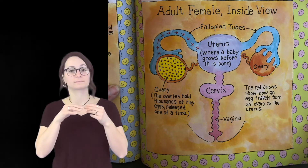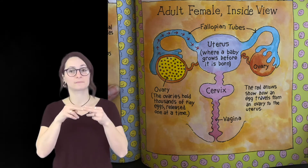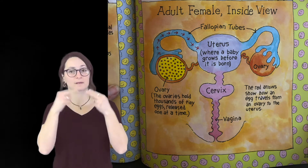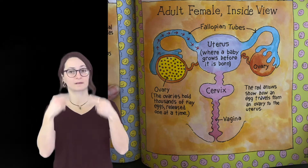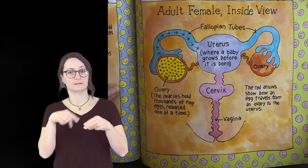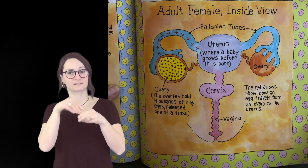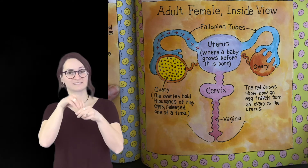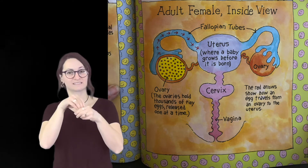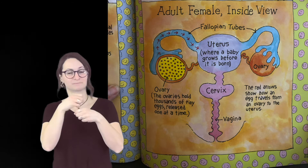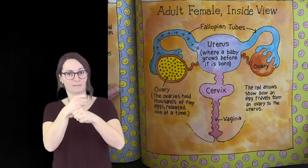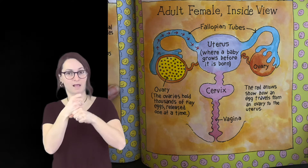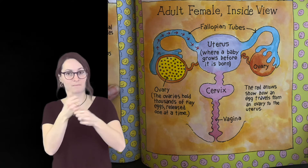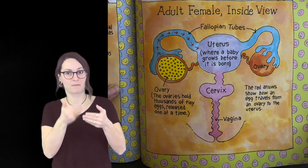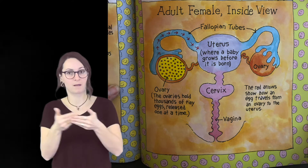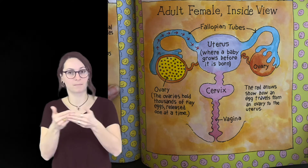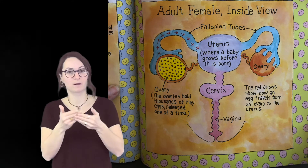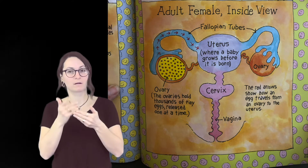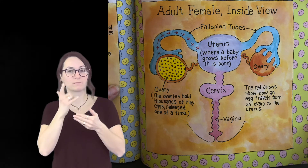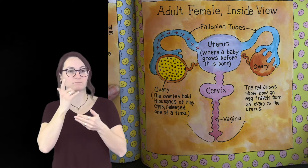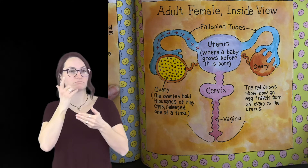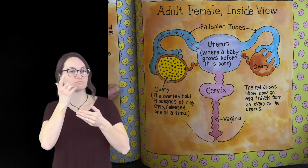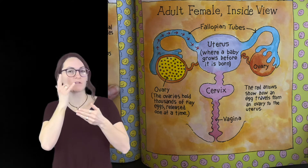Adult female inside view.